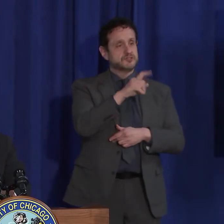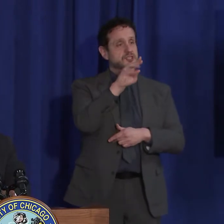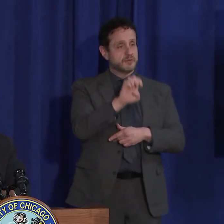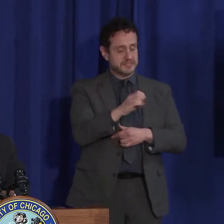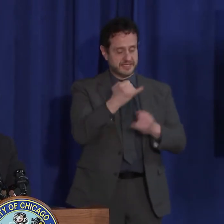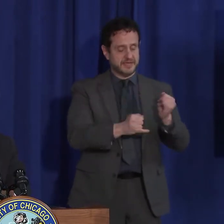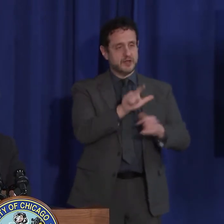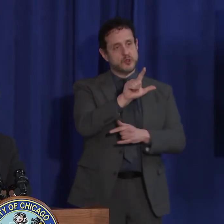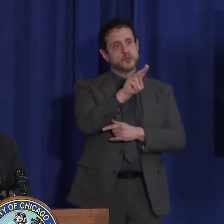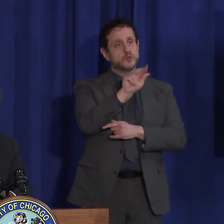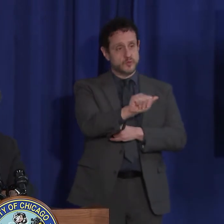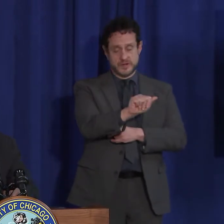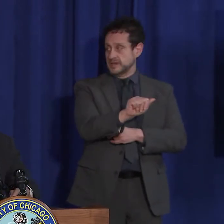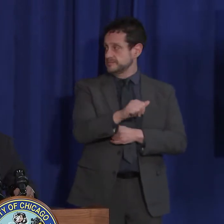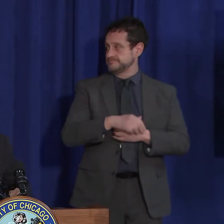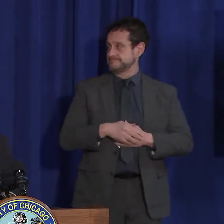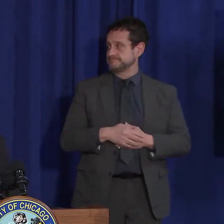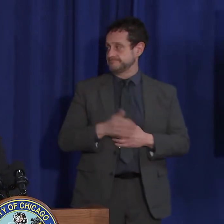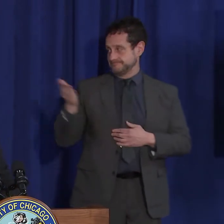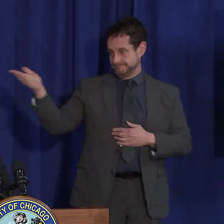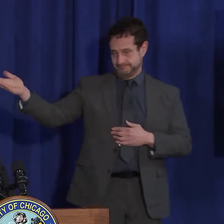Luna.